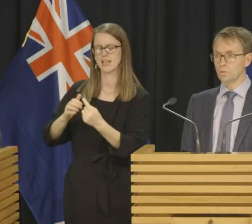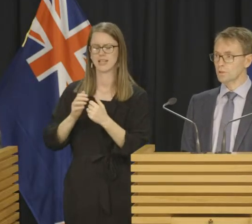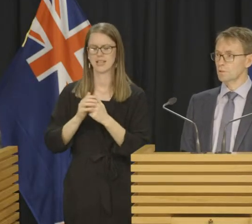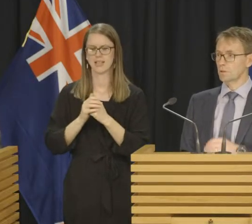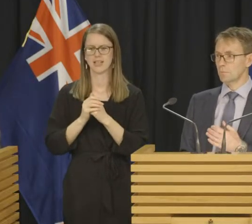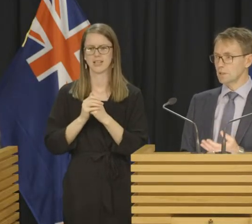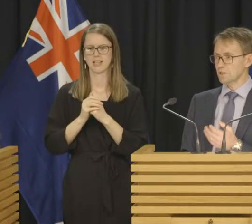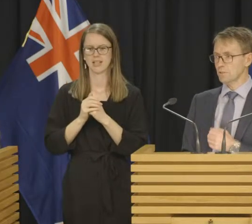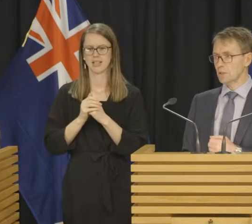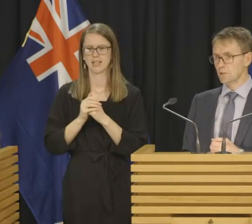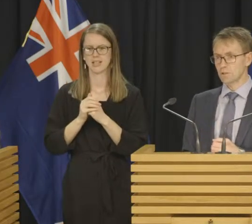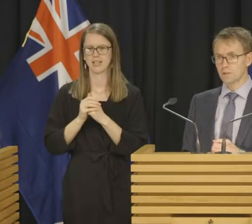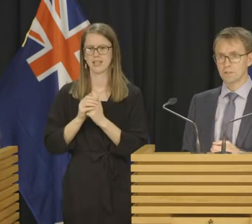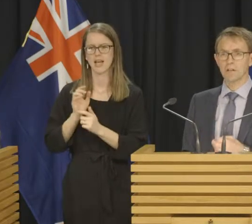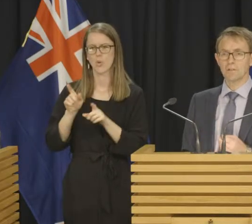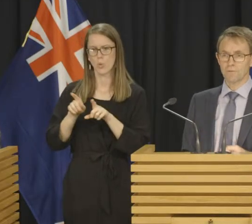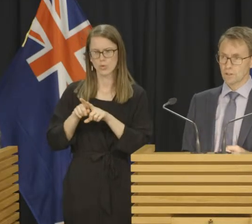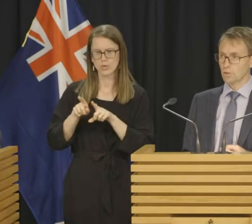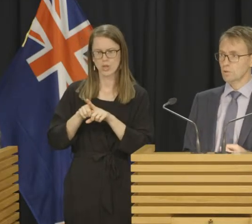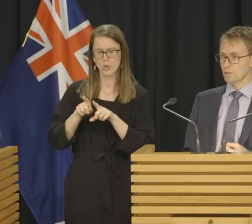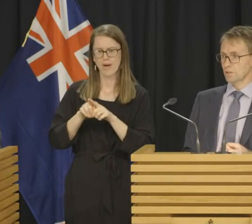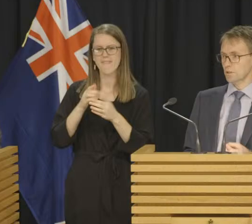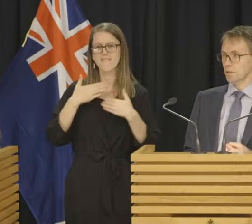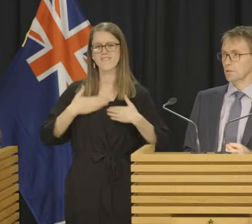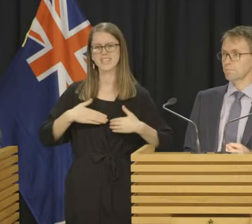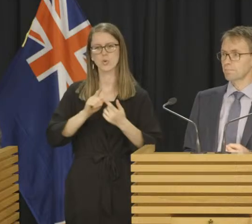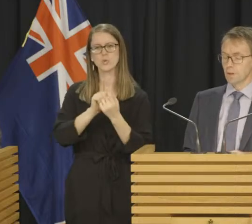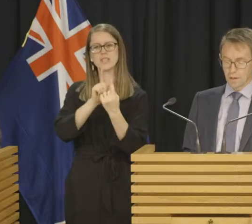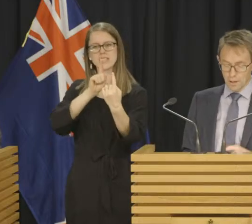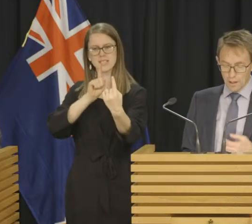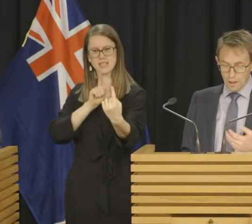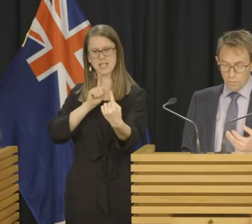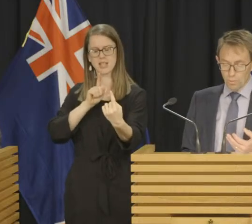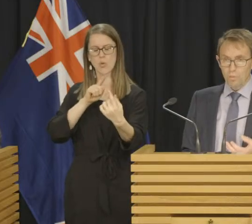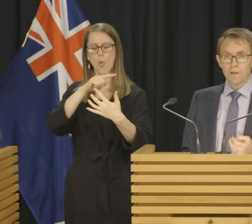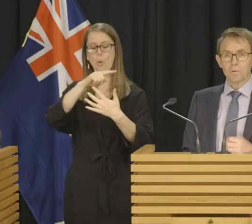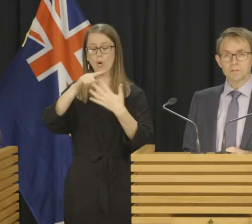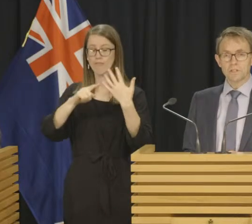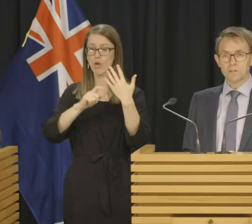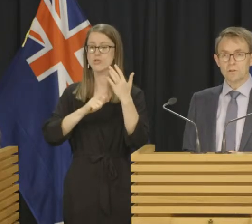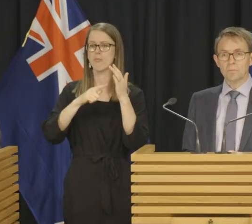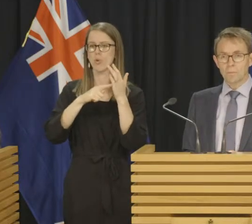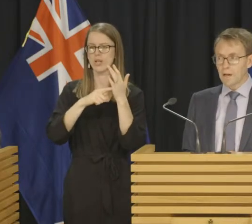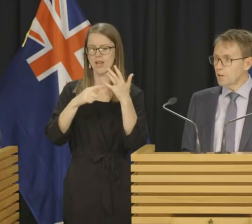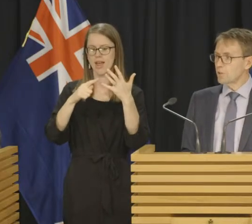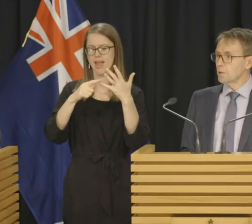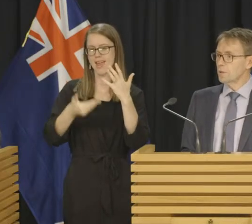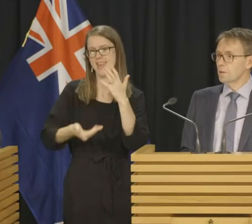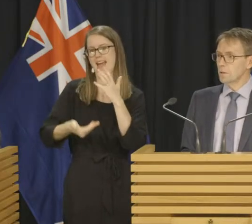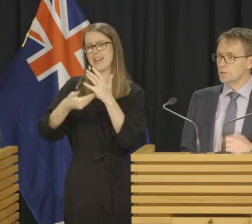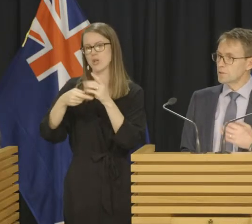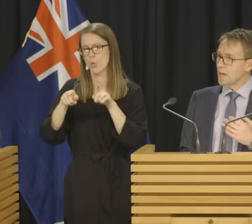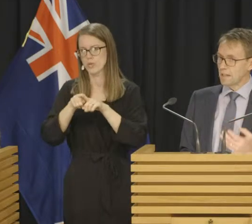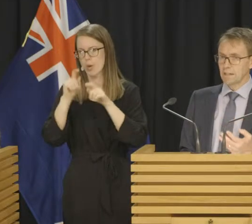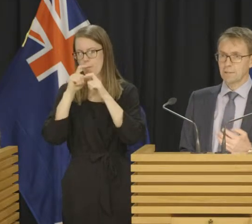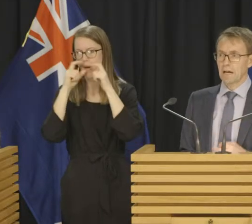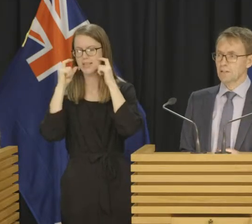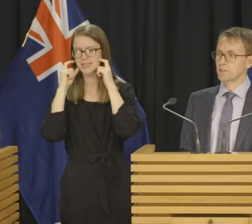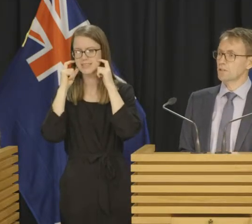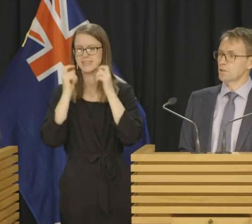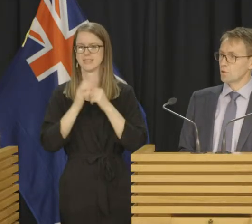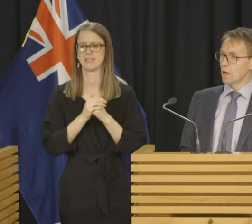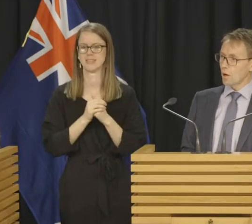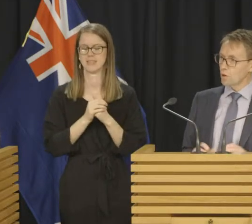of course, and the Minister's mentioned this, physical distancing. What we are wanting to do and what we are doing is